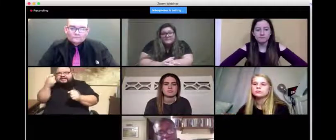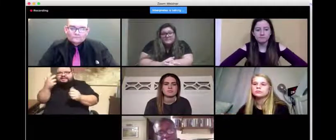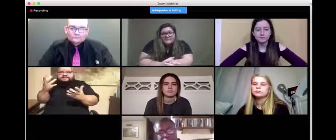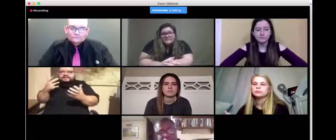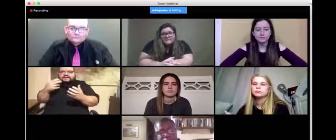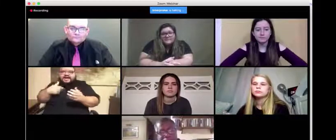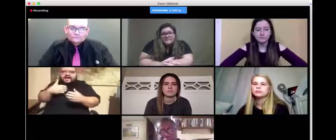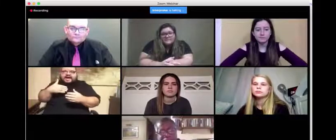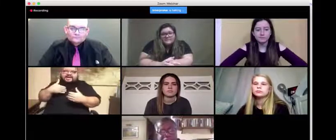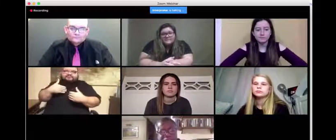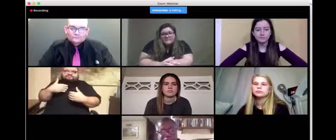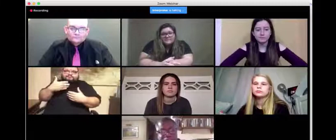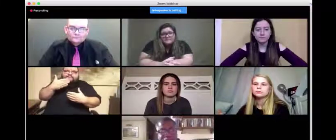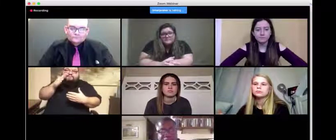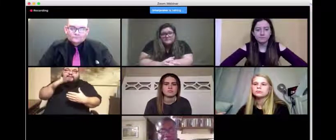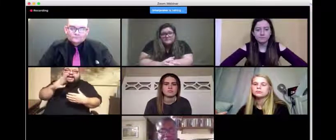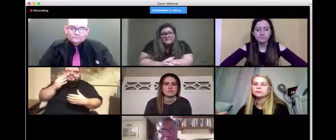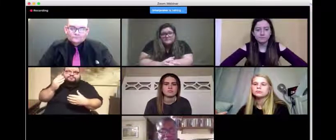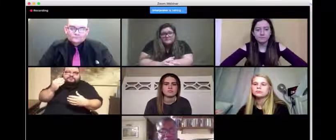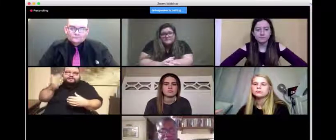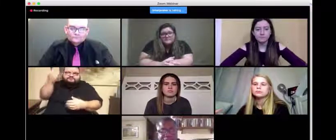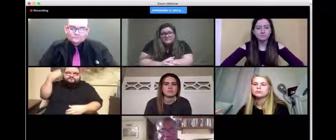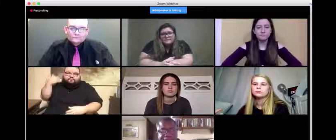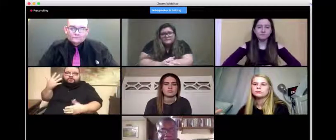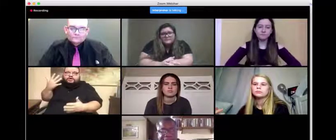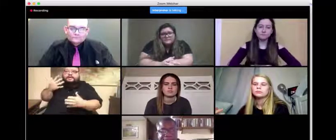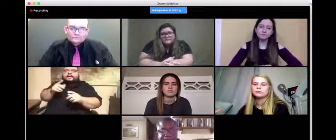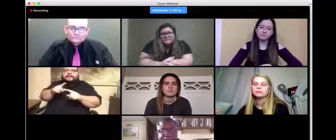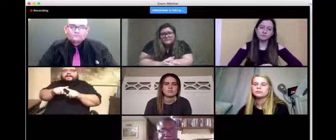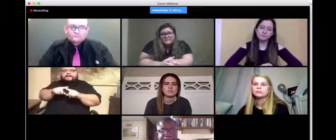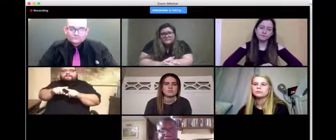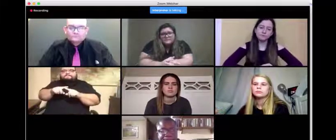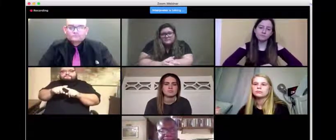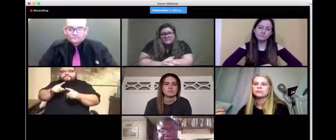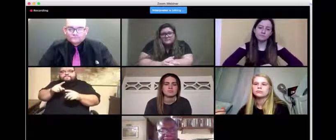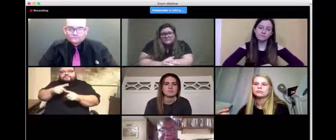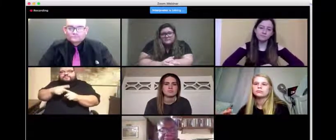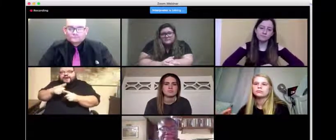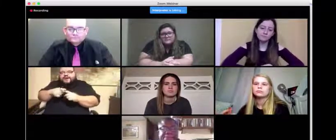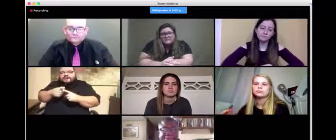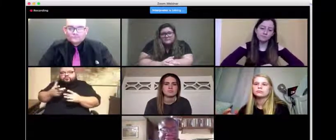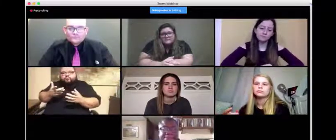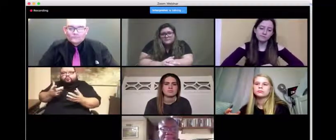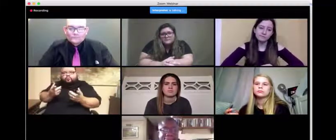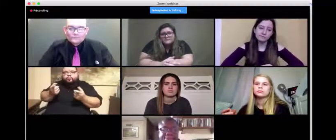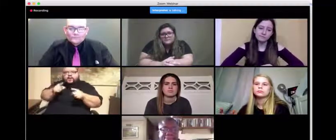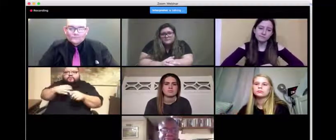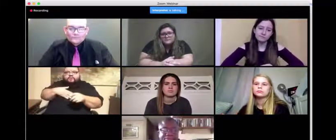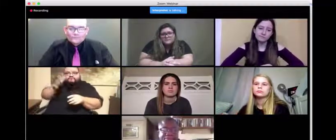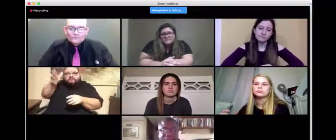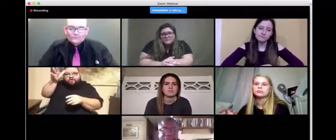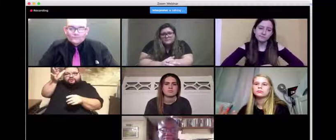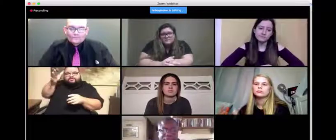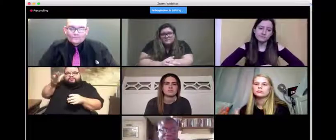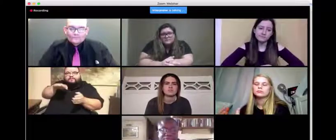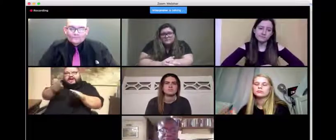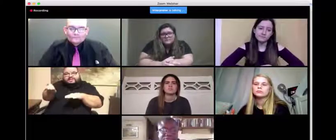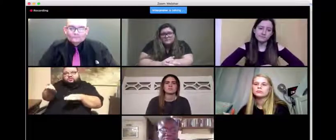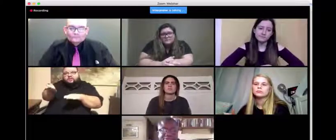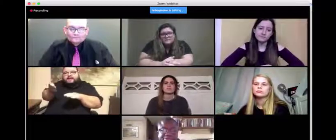past. But then when my father passed away, when I was 15 years old,